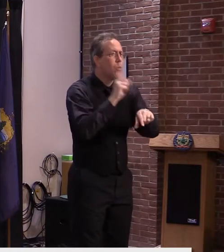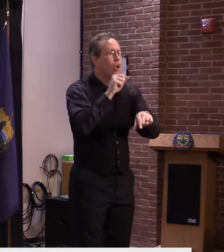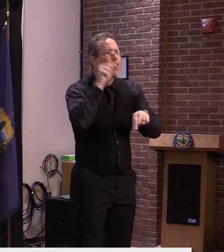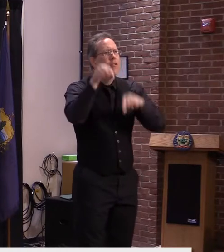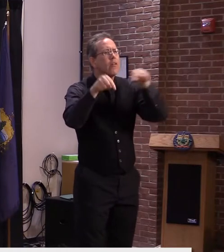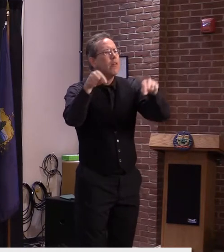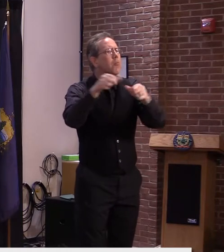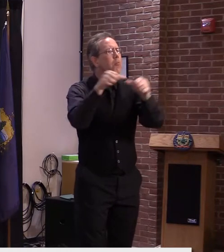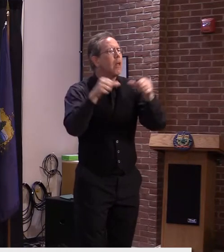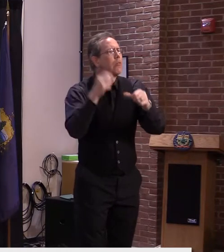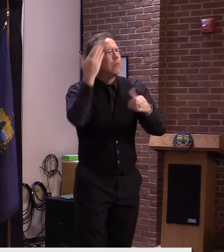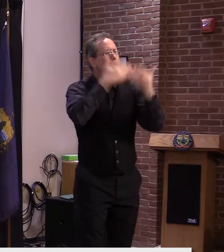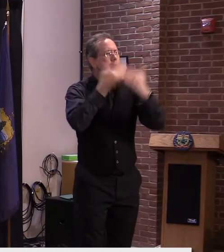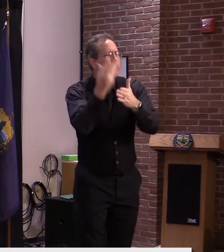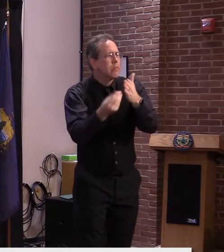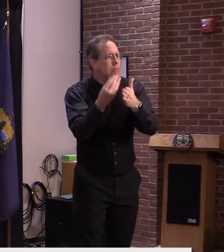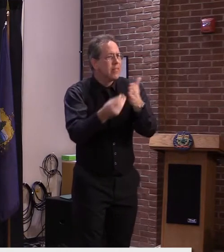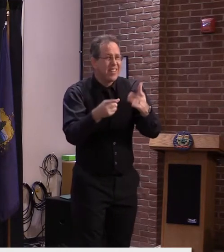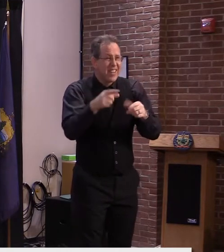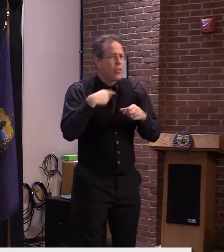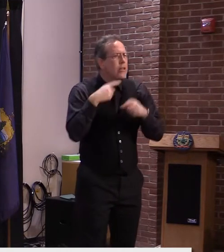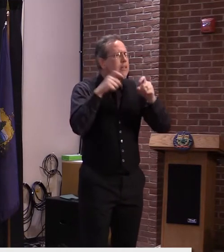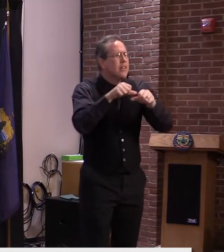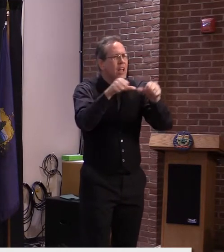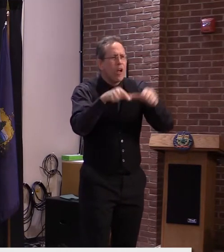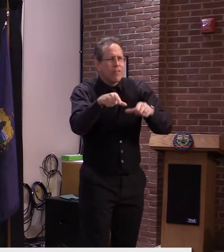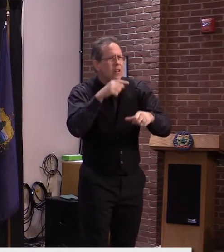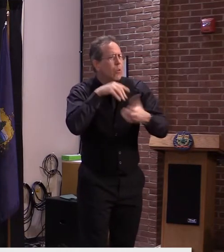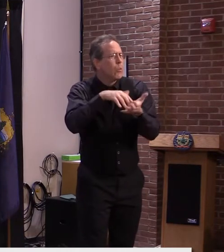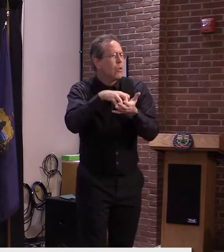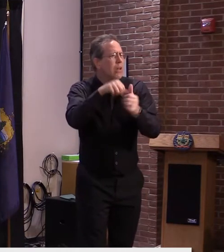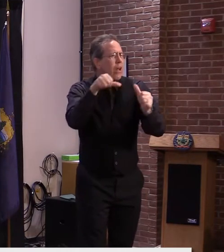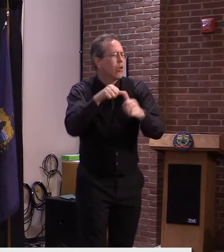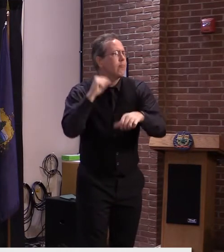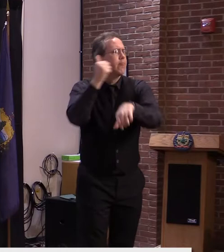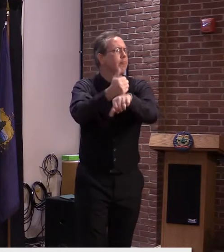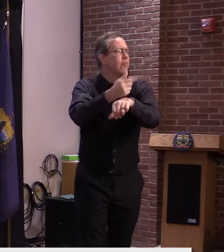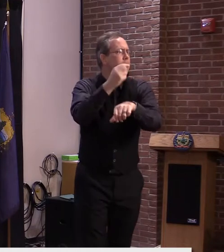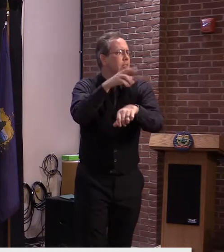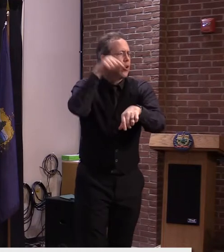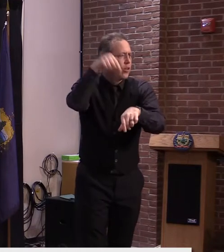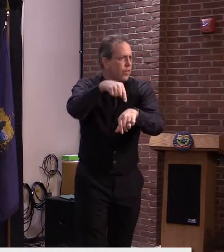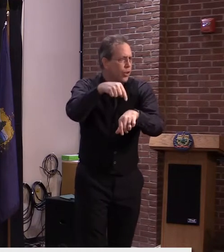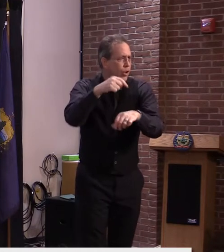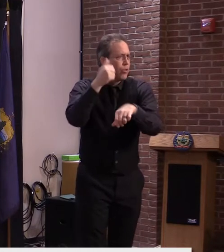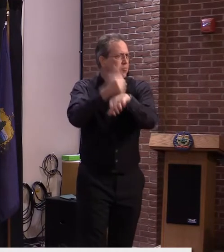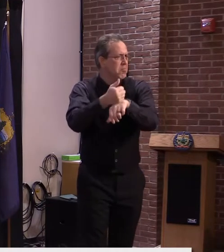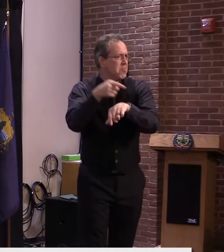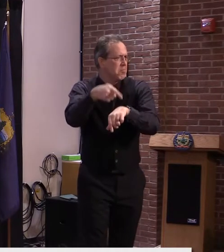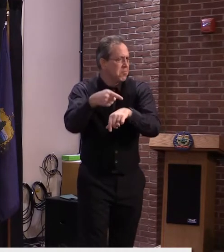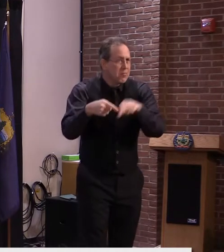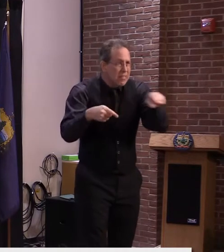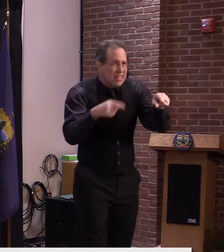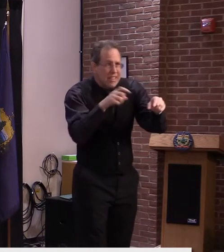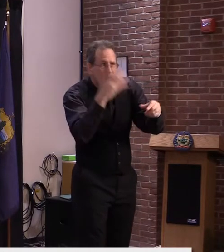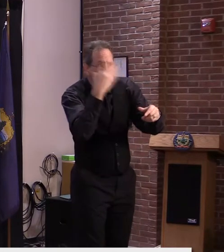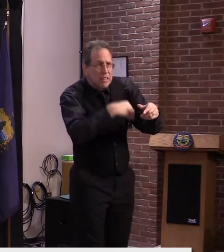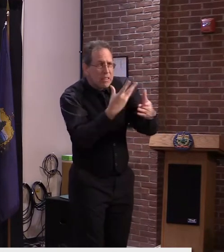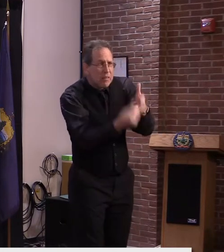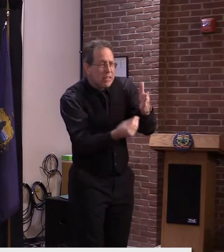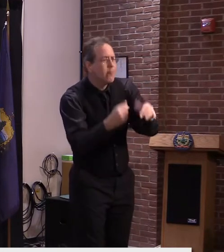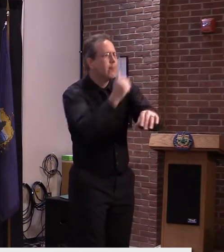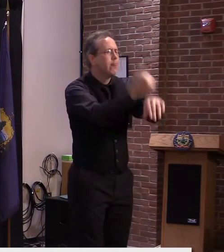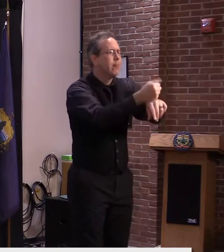and improve coverage in population centers presently underserved by cell service. Priority coverage areas will be identified